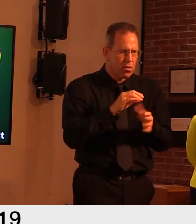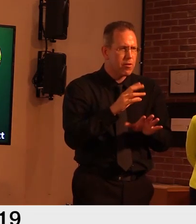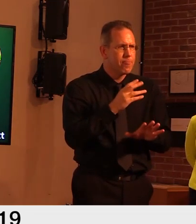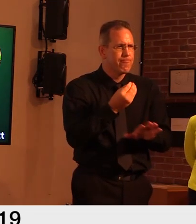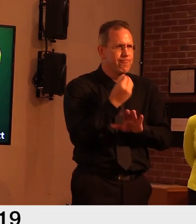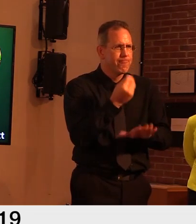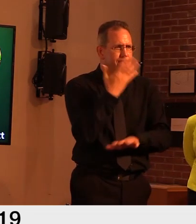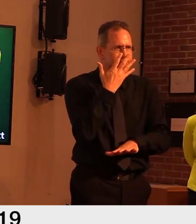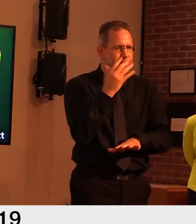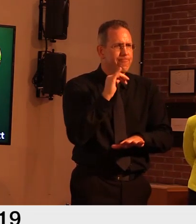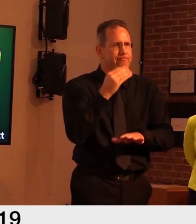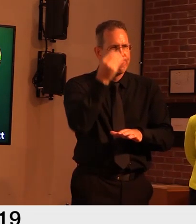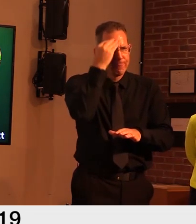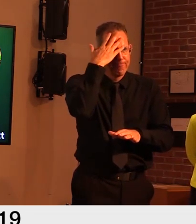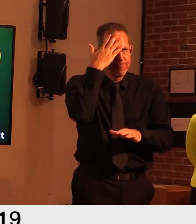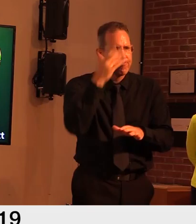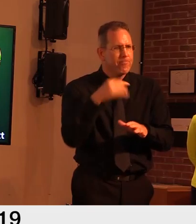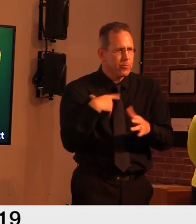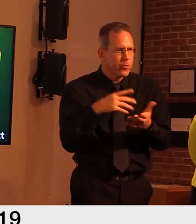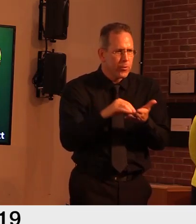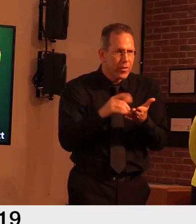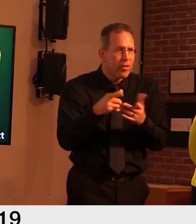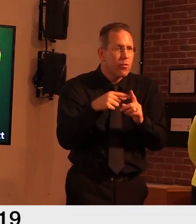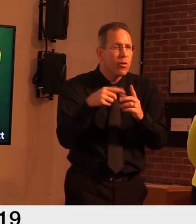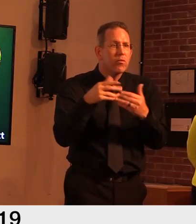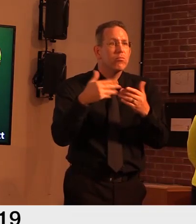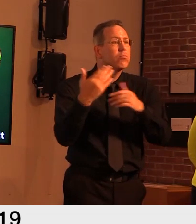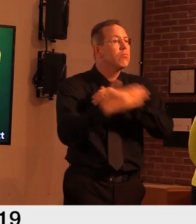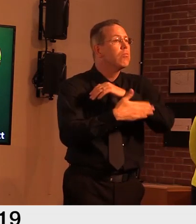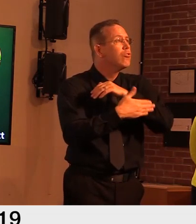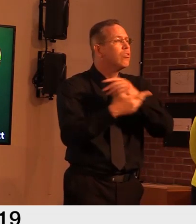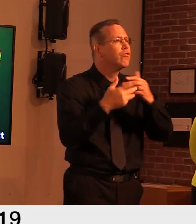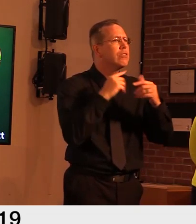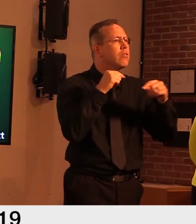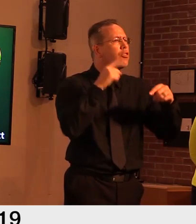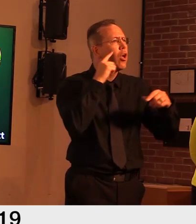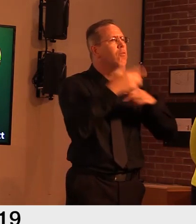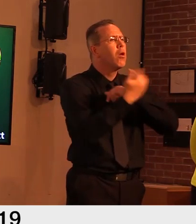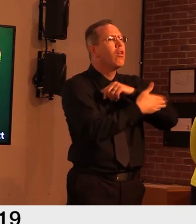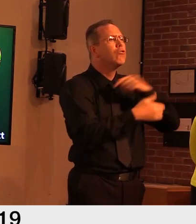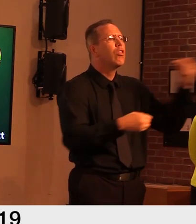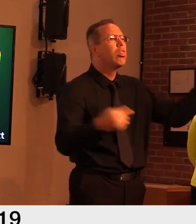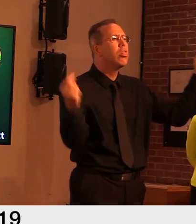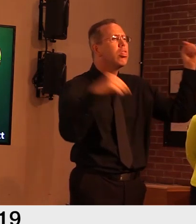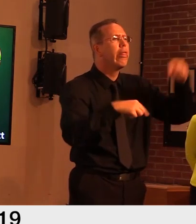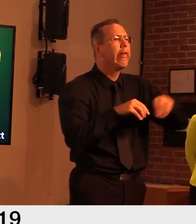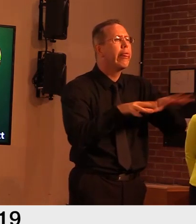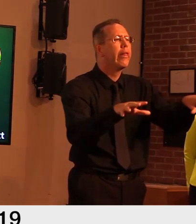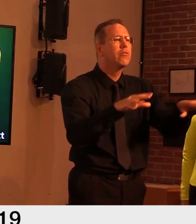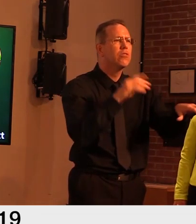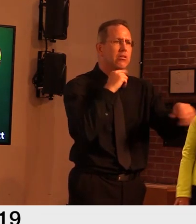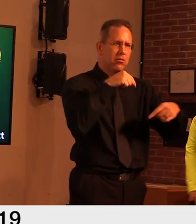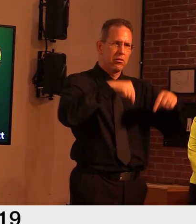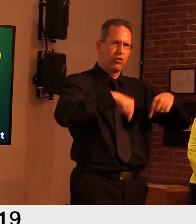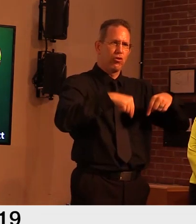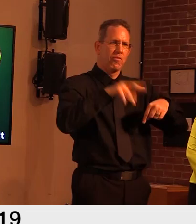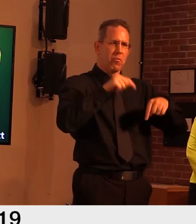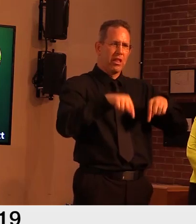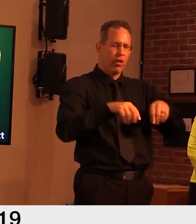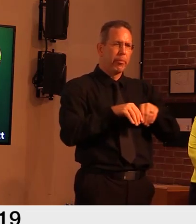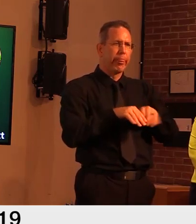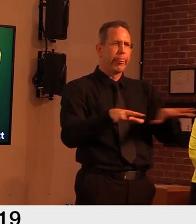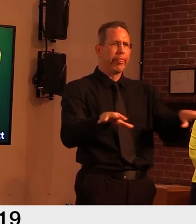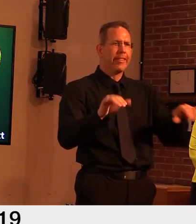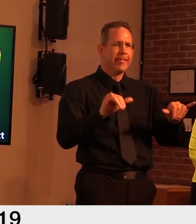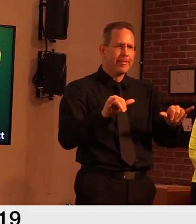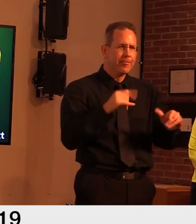where the country was. There was no sense that there was community transmission occurring. Obviously, protocols changed